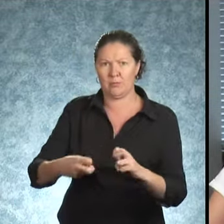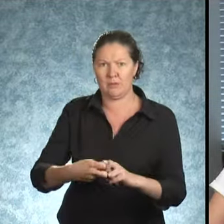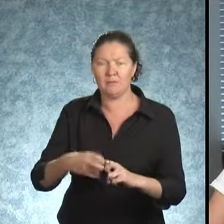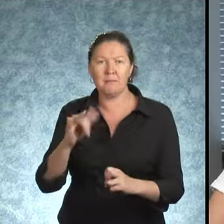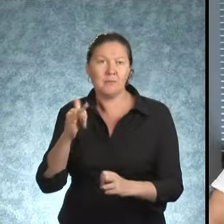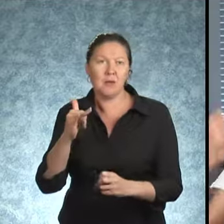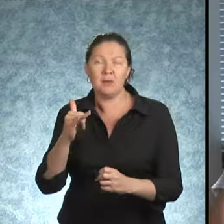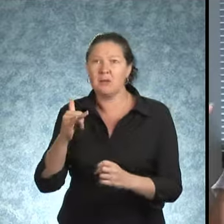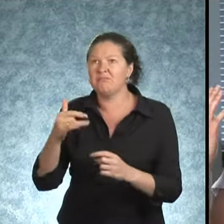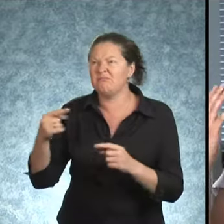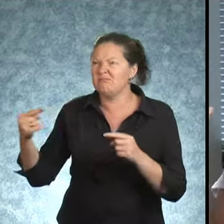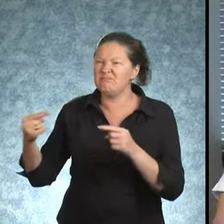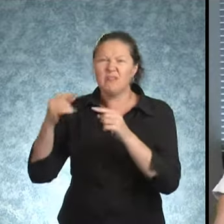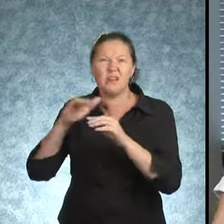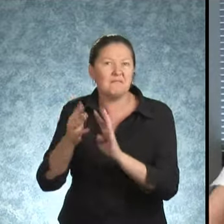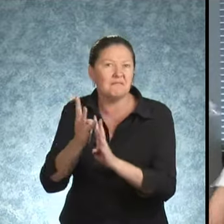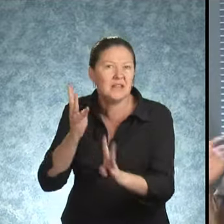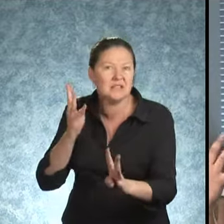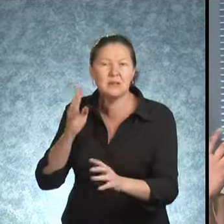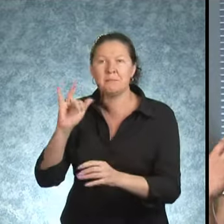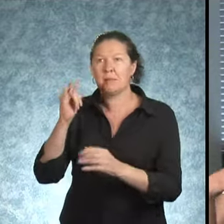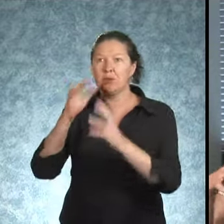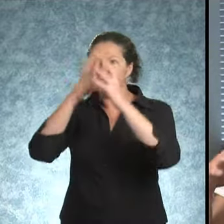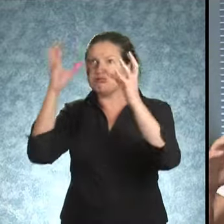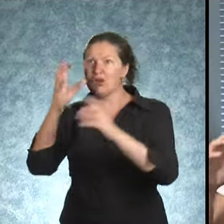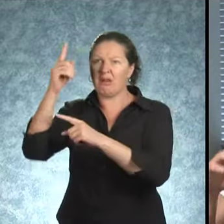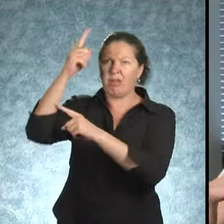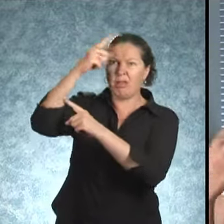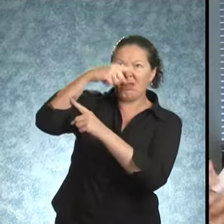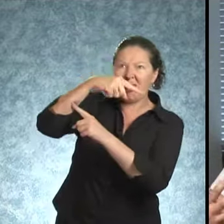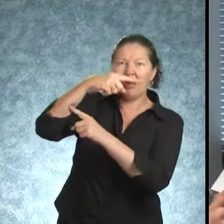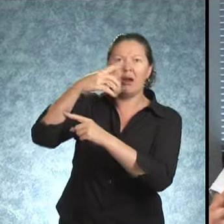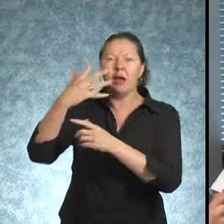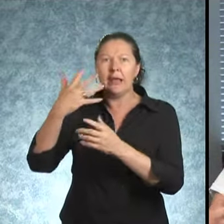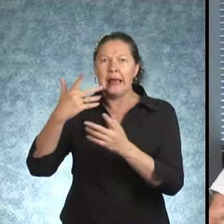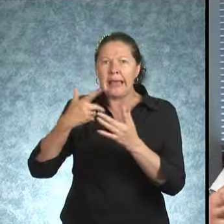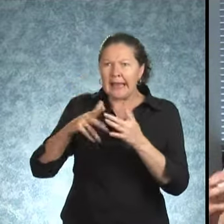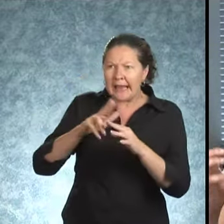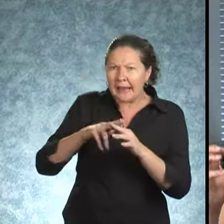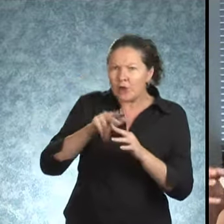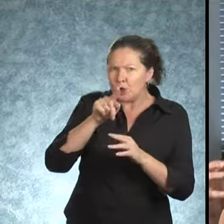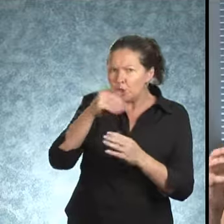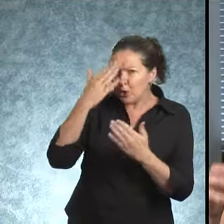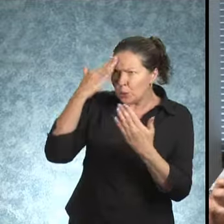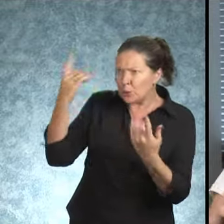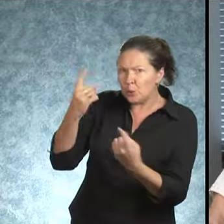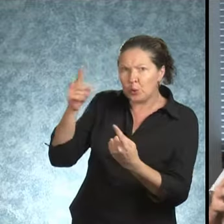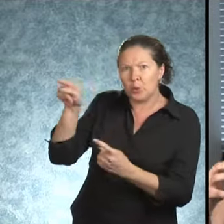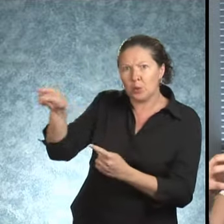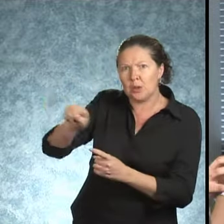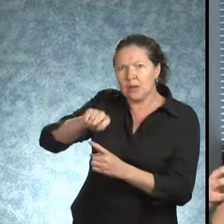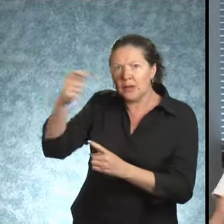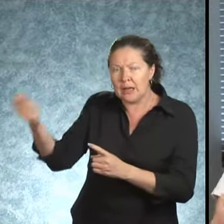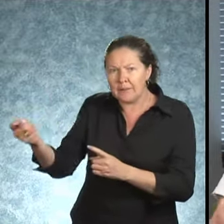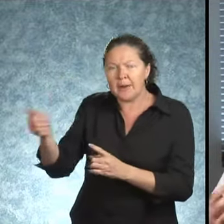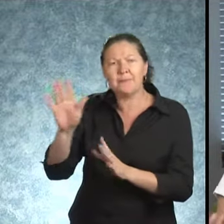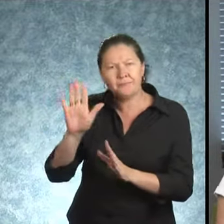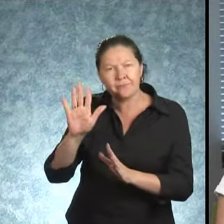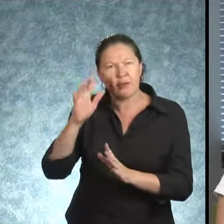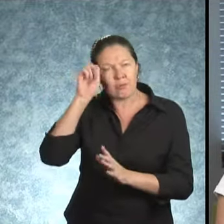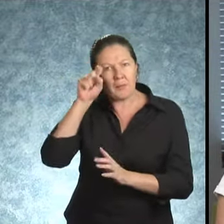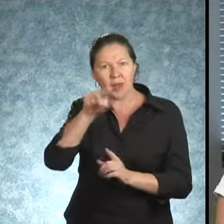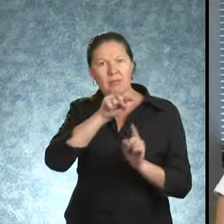fencing dispute, it might be overhanging tree branches. So if it's someone you don't know, just remember that you're there to sort of get the